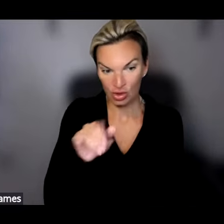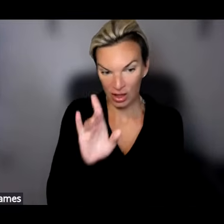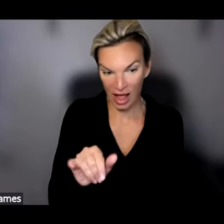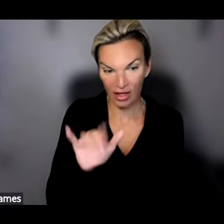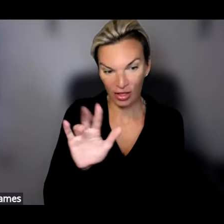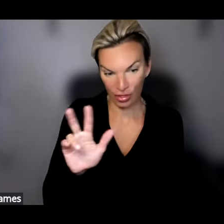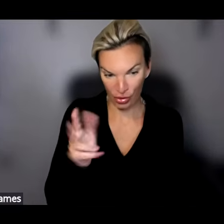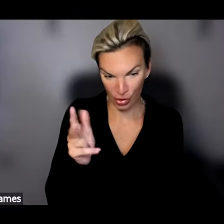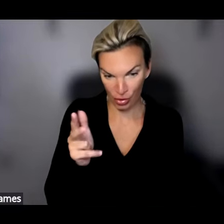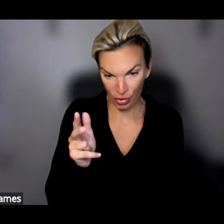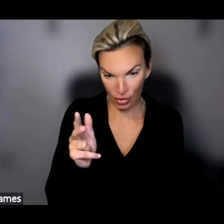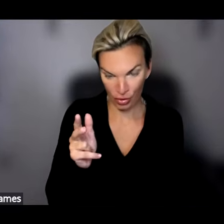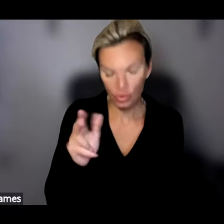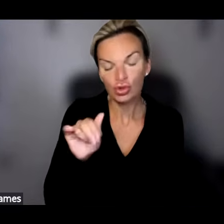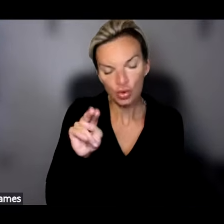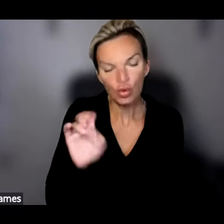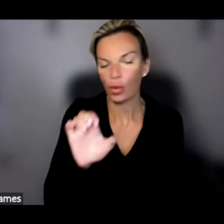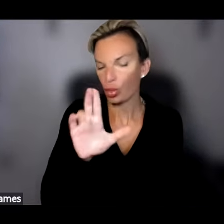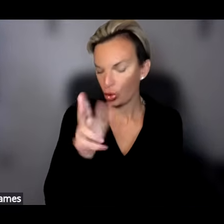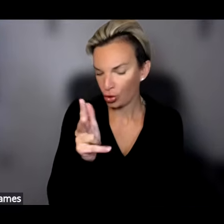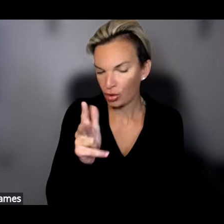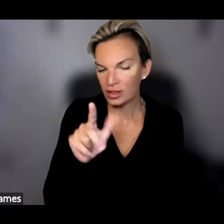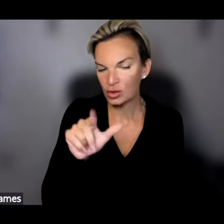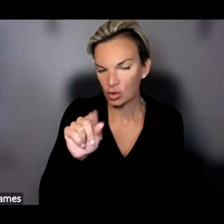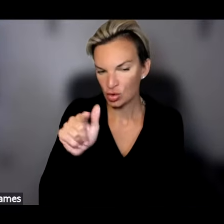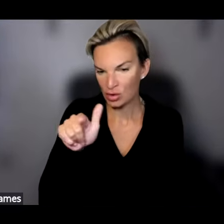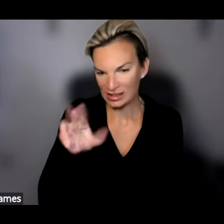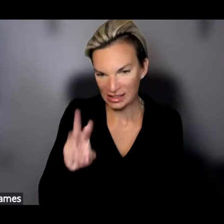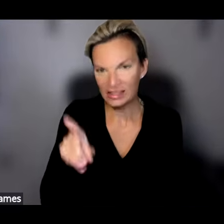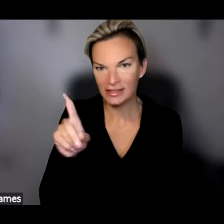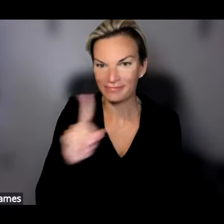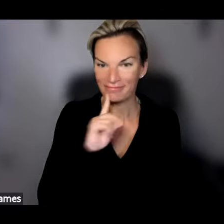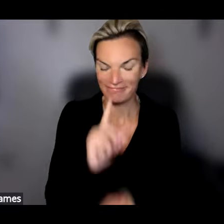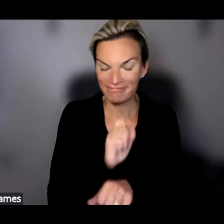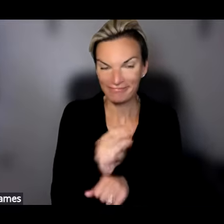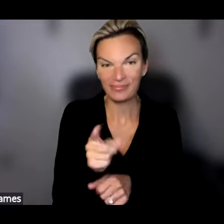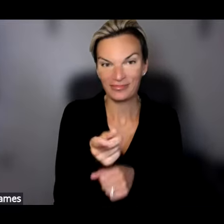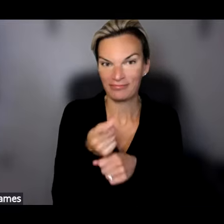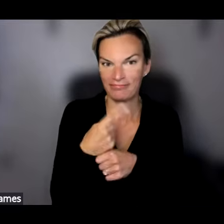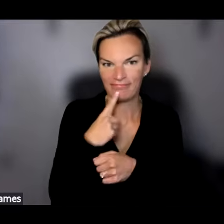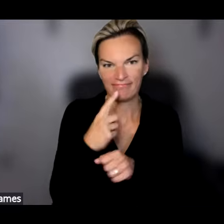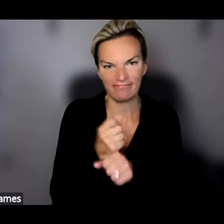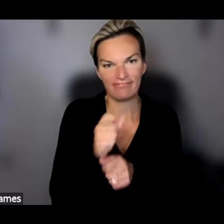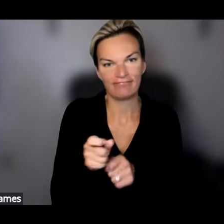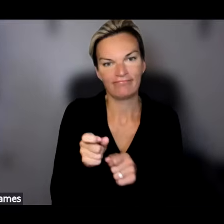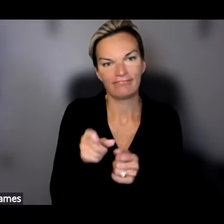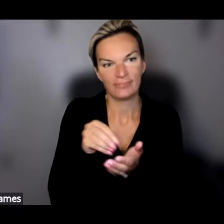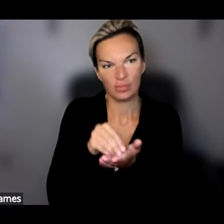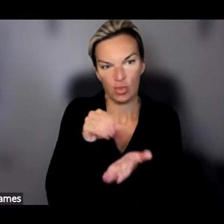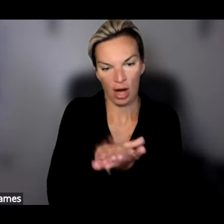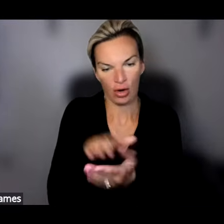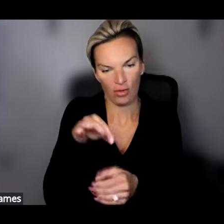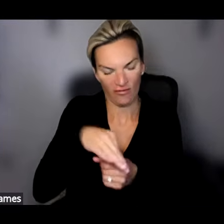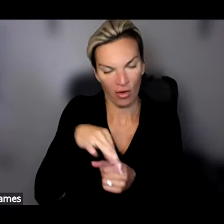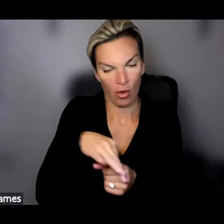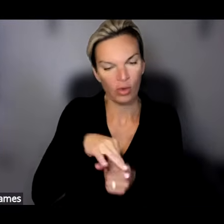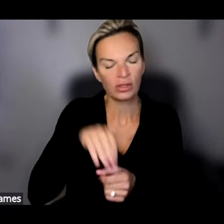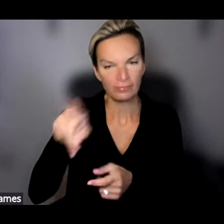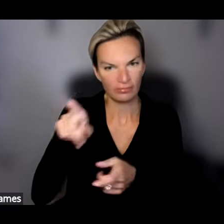Victoria Bishop made changes to voter records outside her statutory authority. The legal